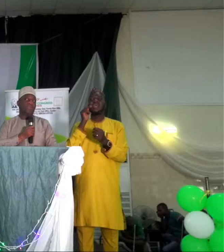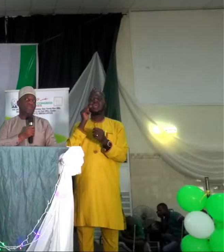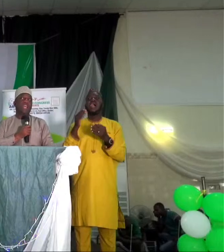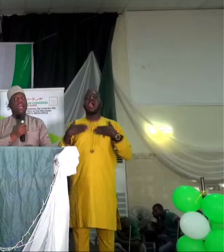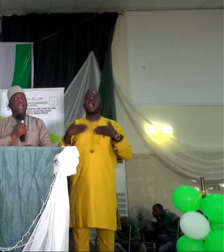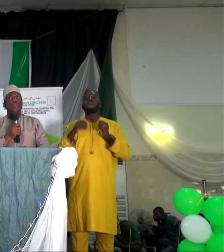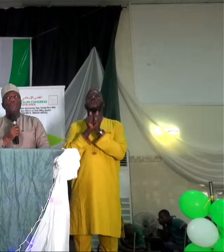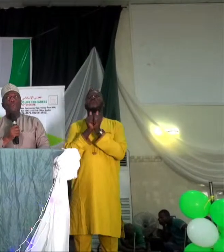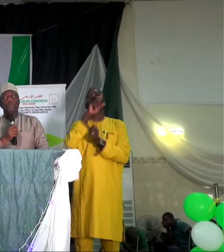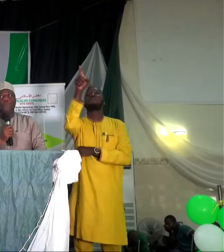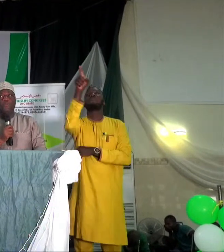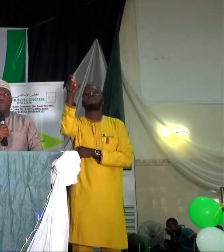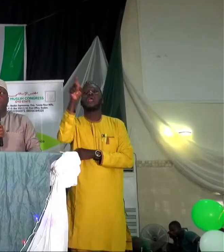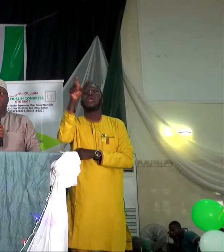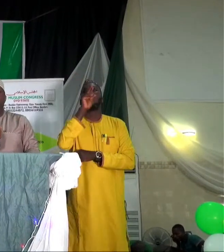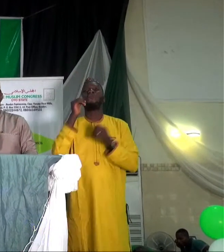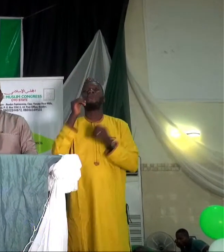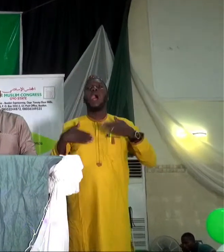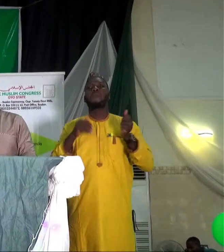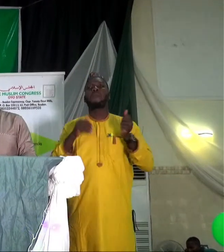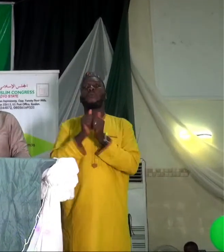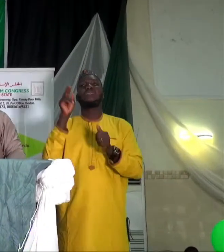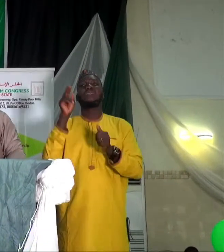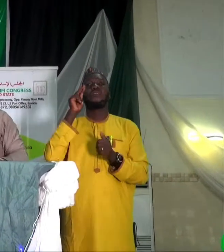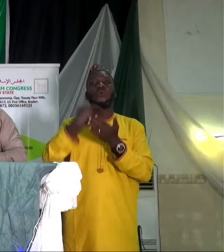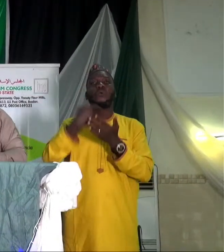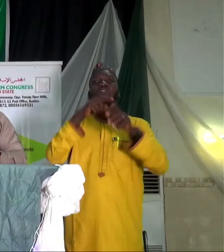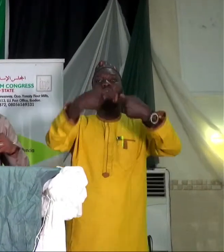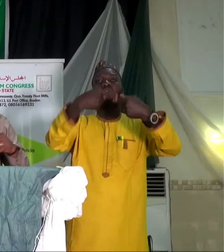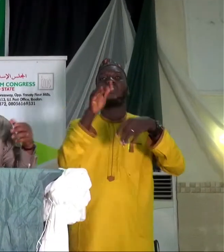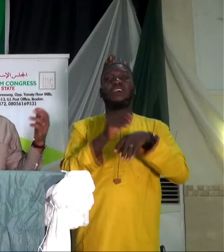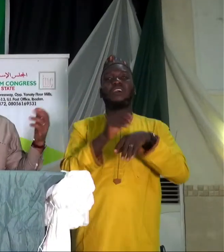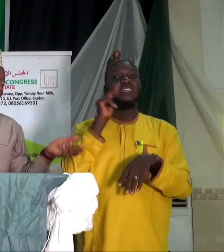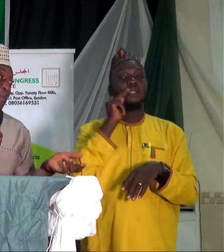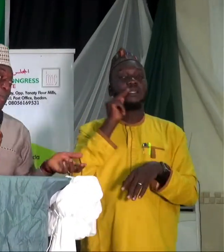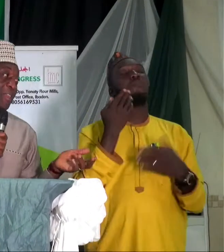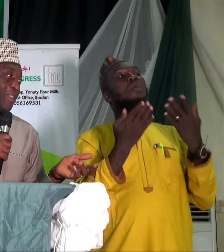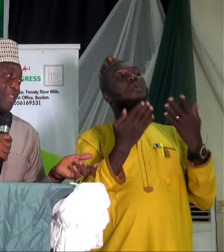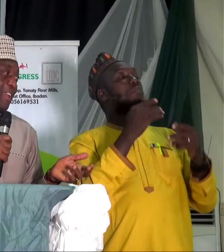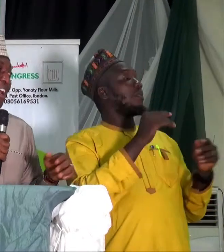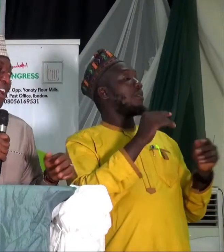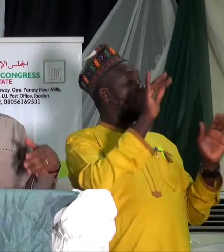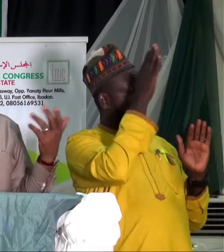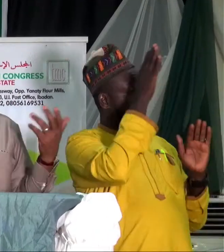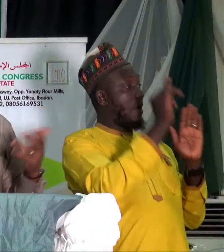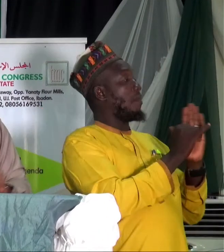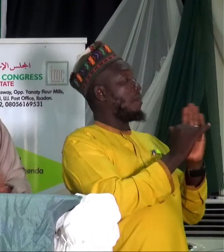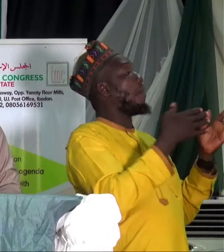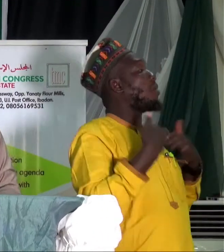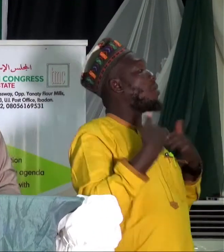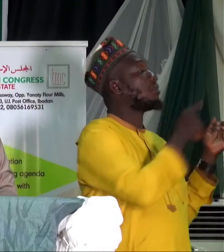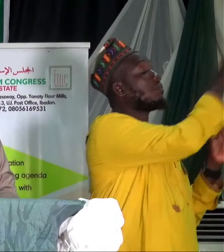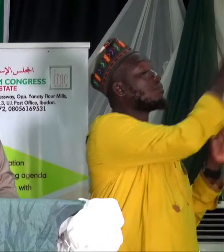E da mi lo. Boya awon baba imamu nikan. Ah, won de o si.